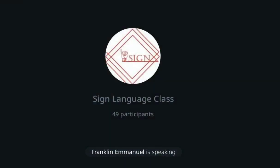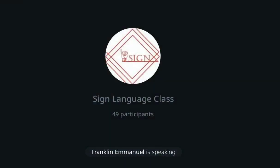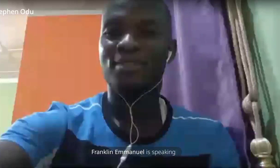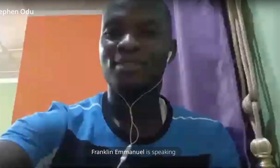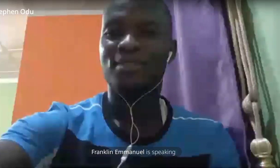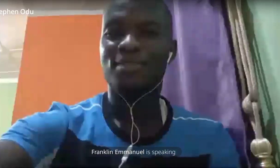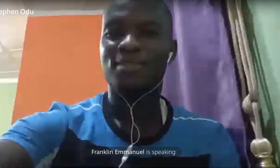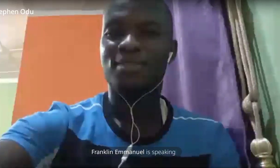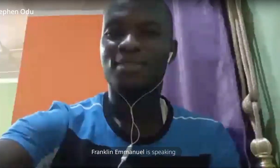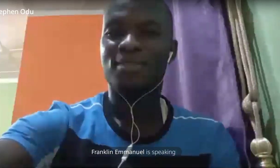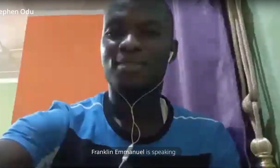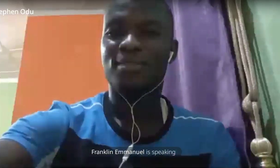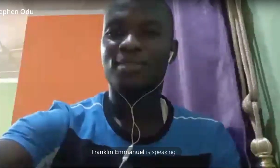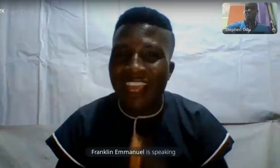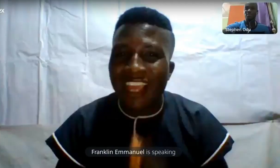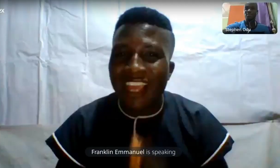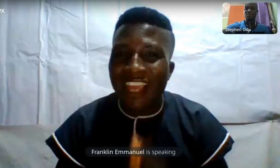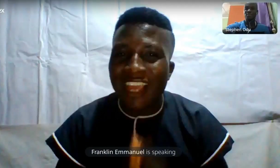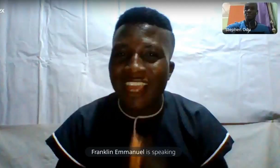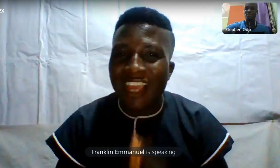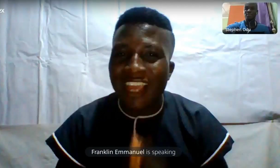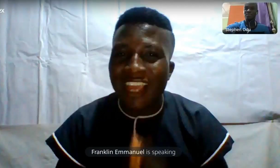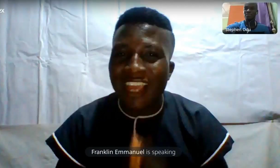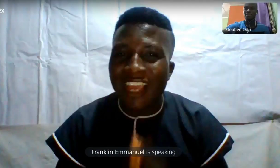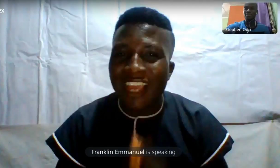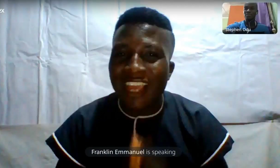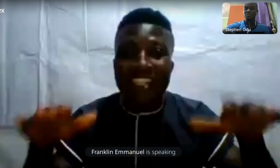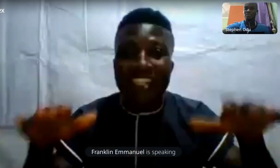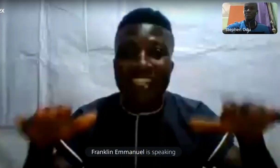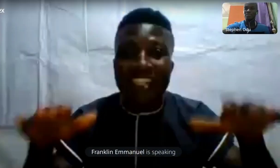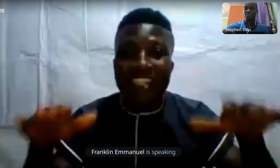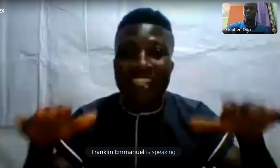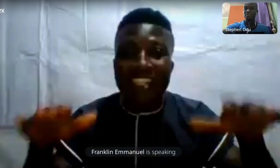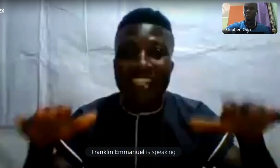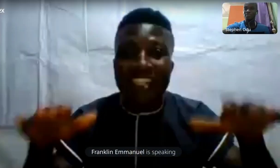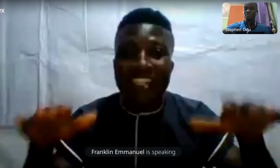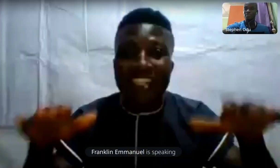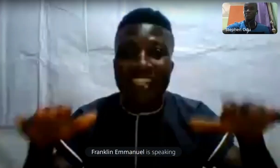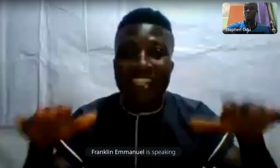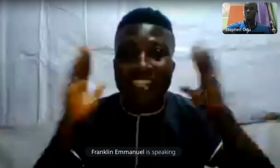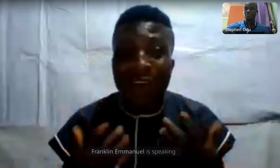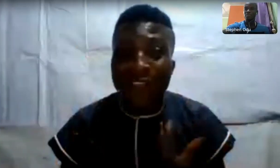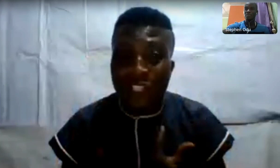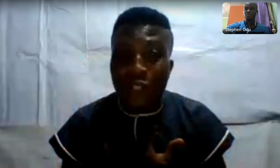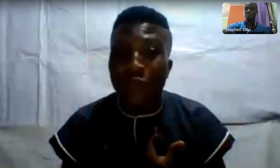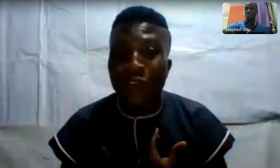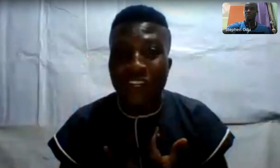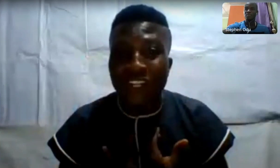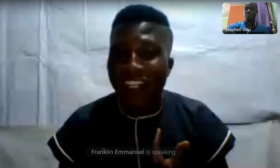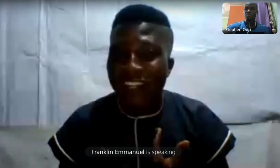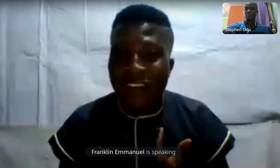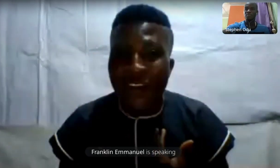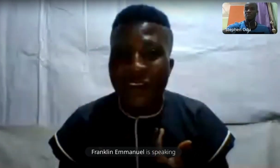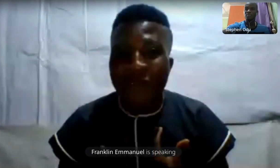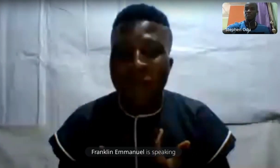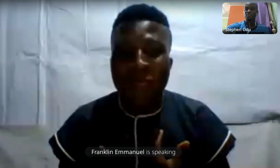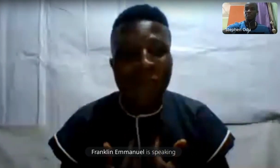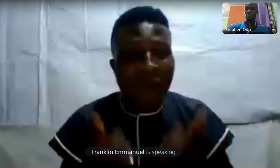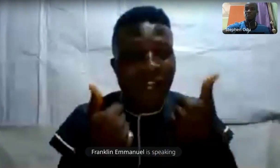clear. this one. You love it, right? I love it too. Yeah, I love this. You know, It's not like I don't like. well It's not like done. I don't It's like women, sustaining. but I mean, I stand.